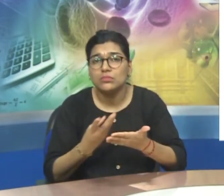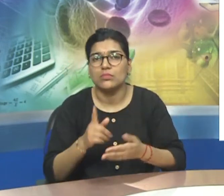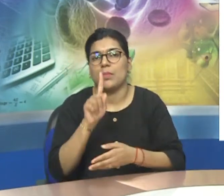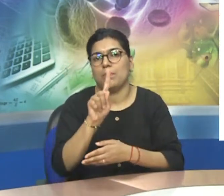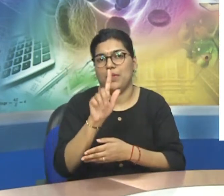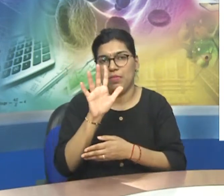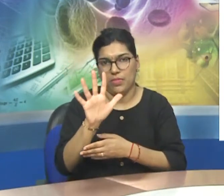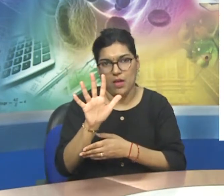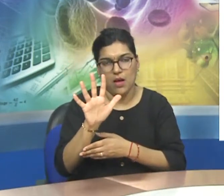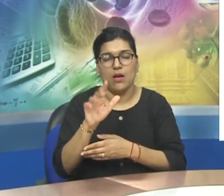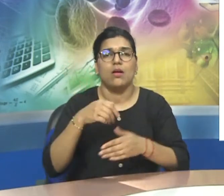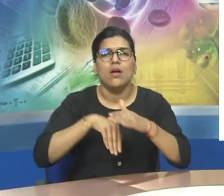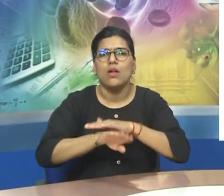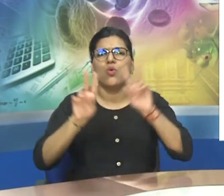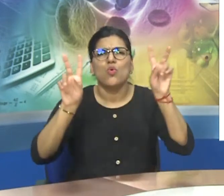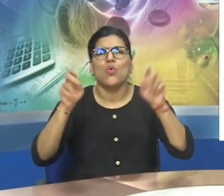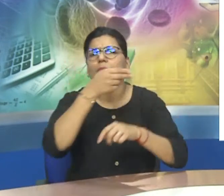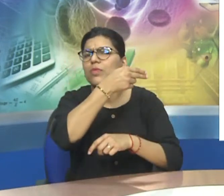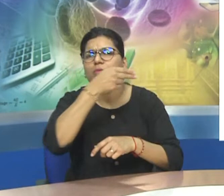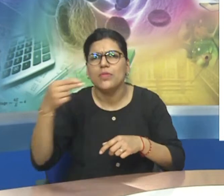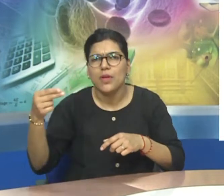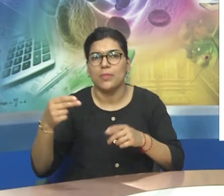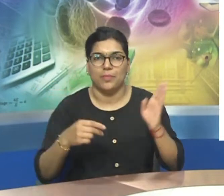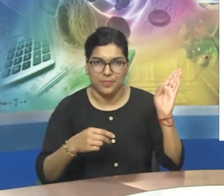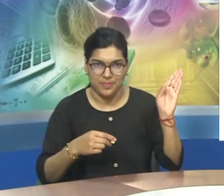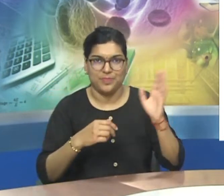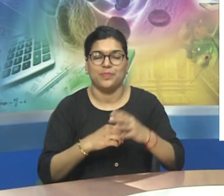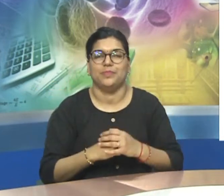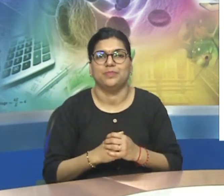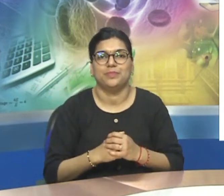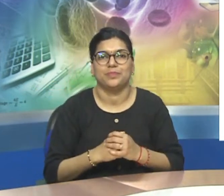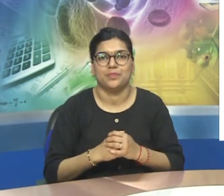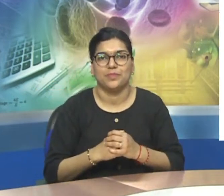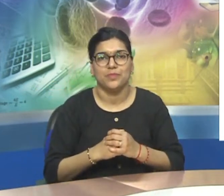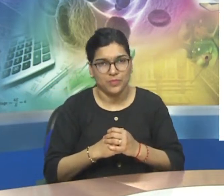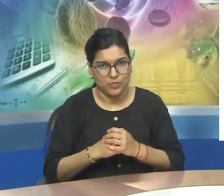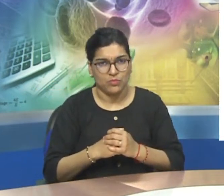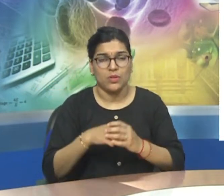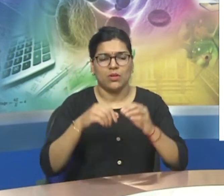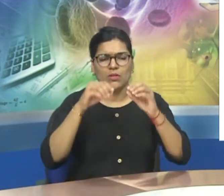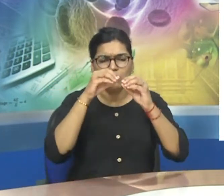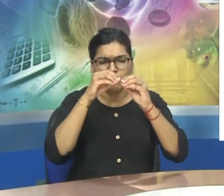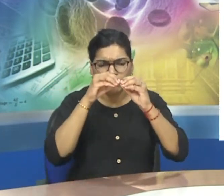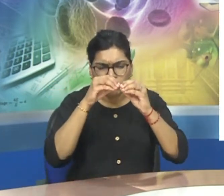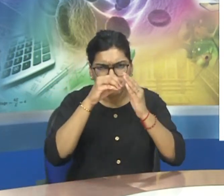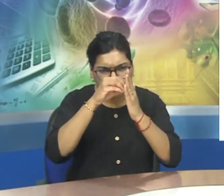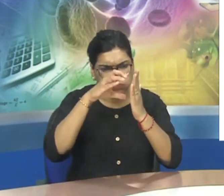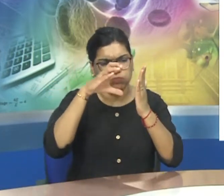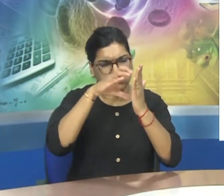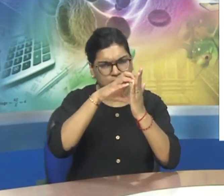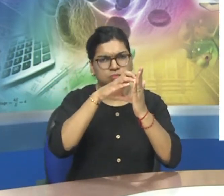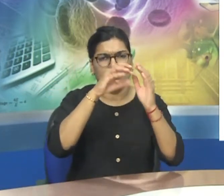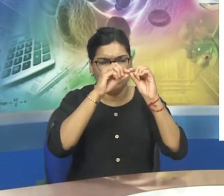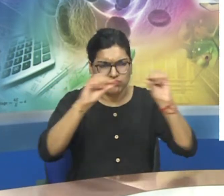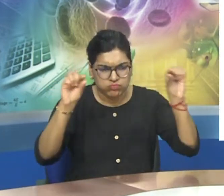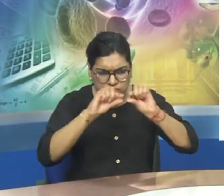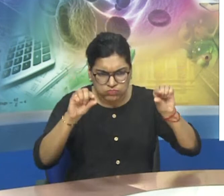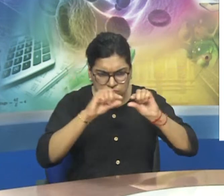Today we are going to do lesson number 15. Name of the lesson is shown on screen as well. It